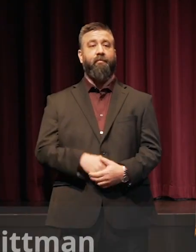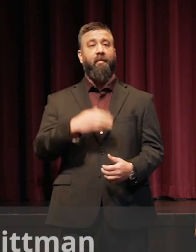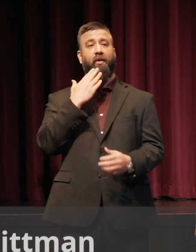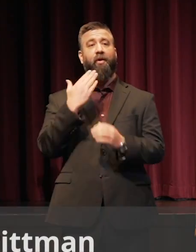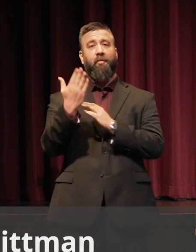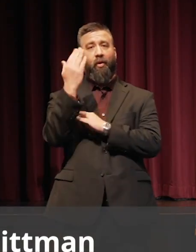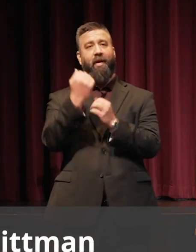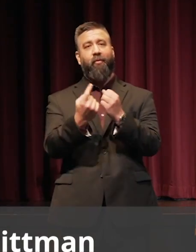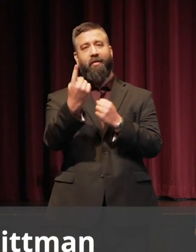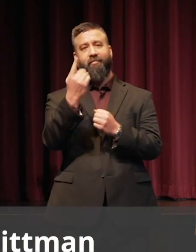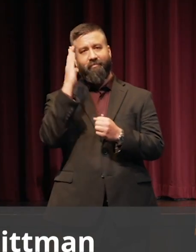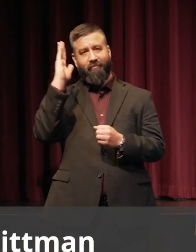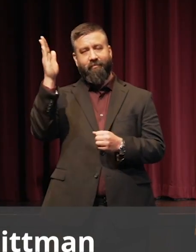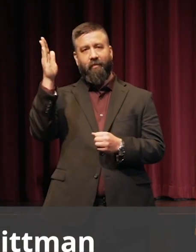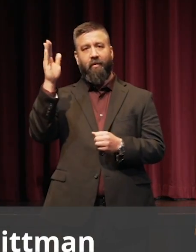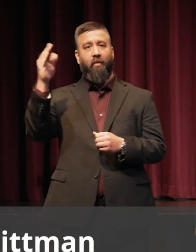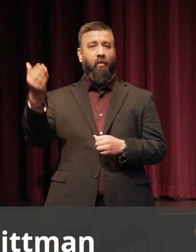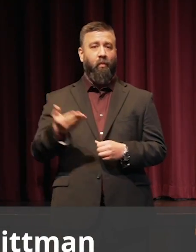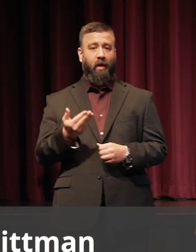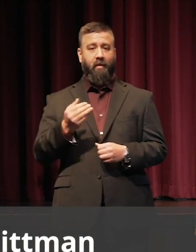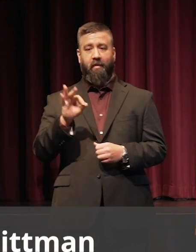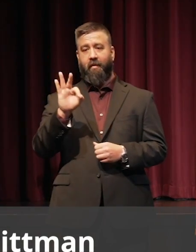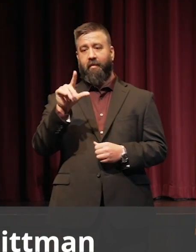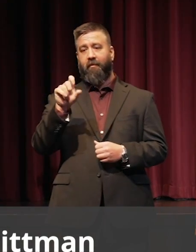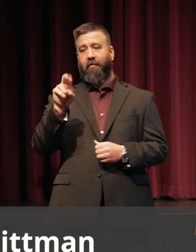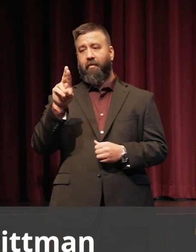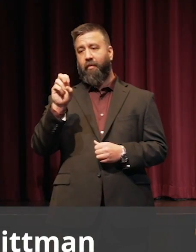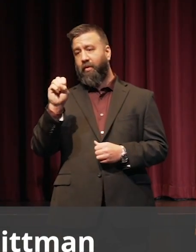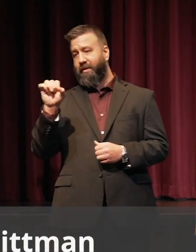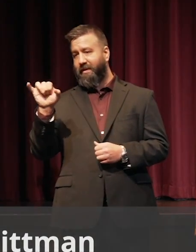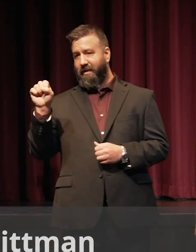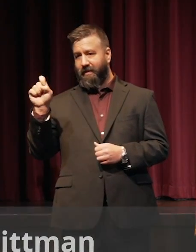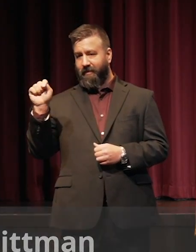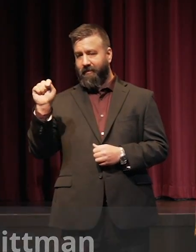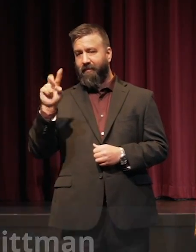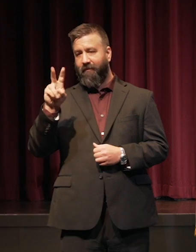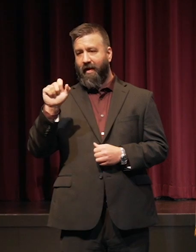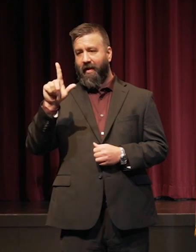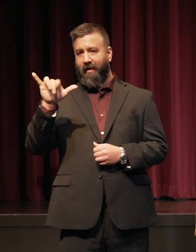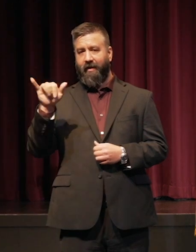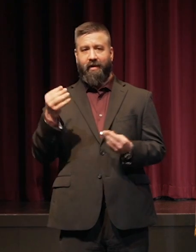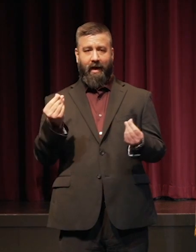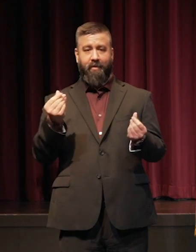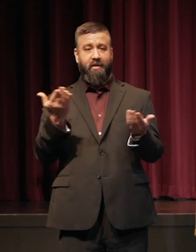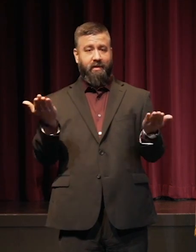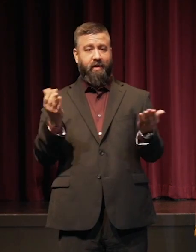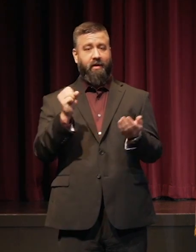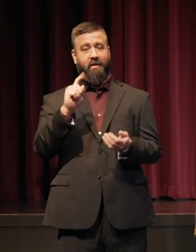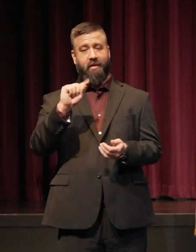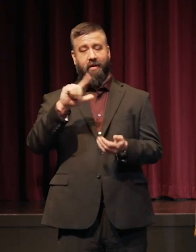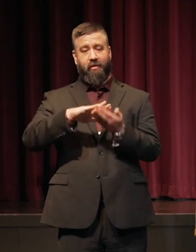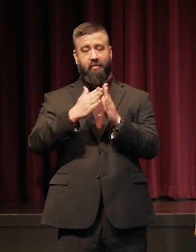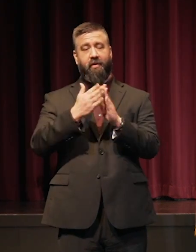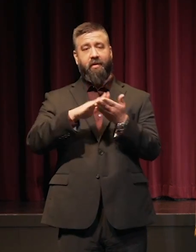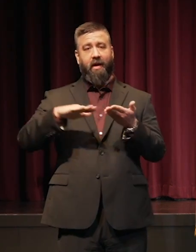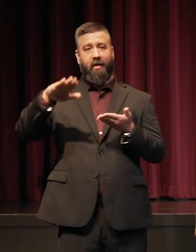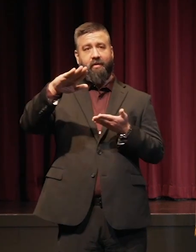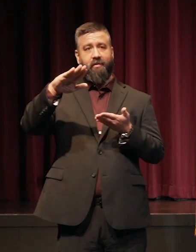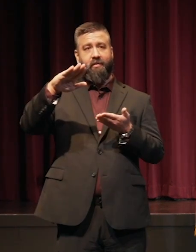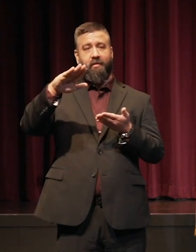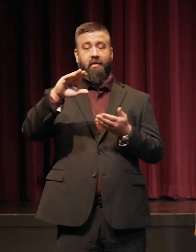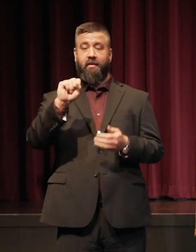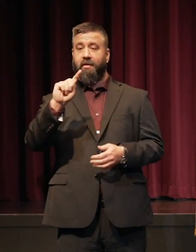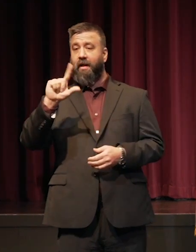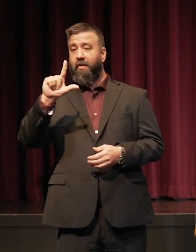Good morning, everyone. Welcome to the Florissant Valley campus of St. Louis Community College. I'm Chancellor Jeff Pittman. St.